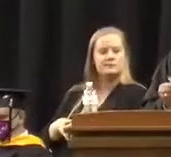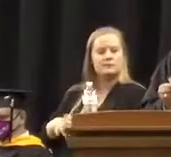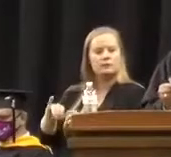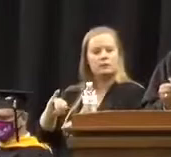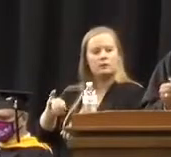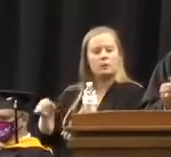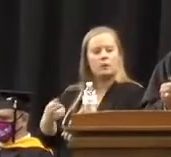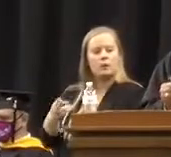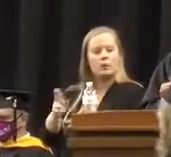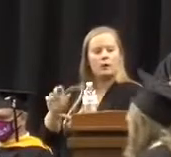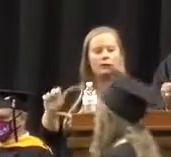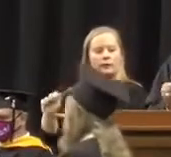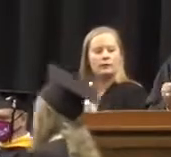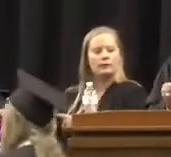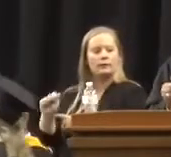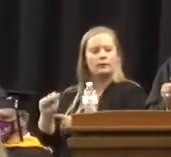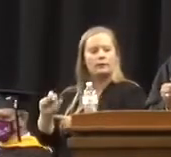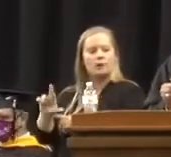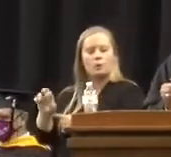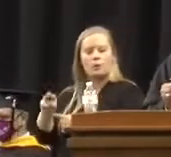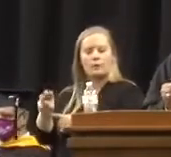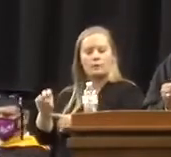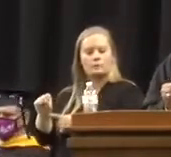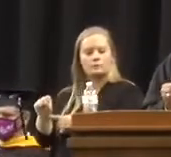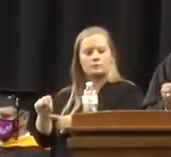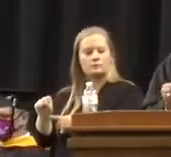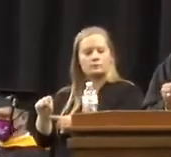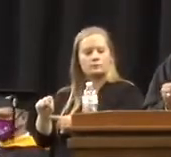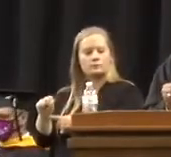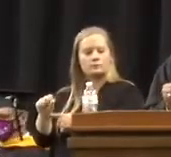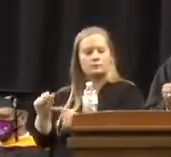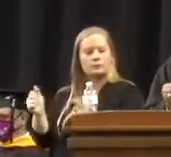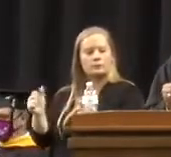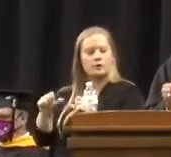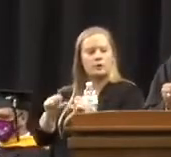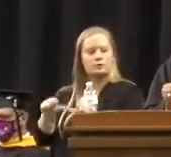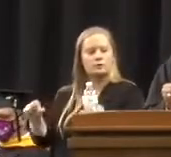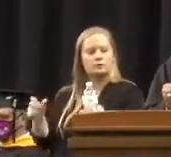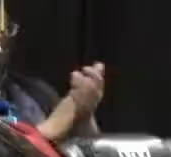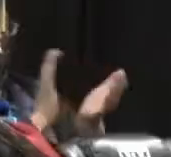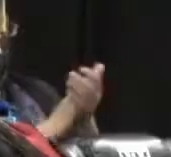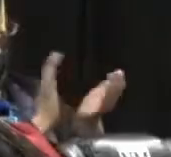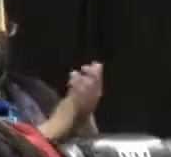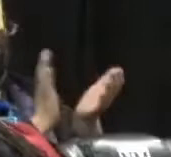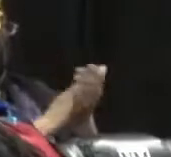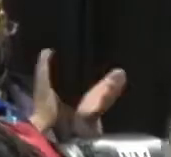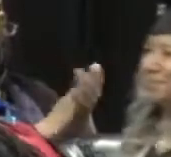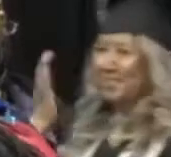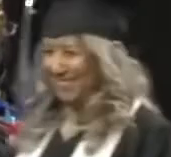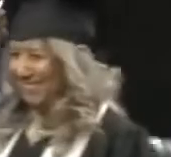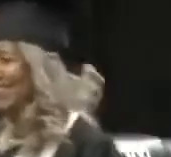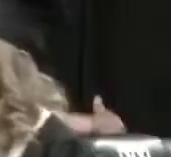Juana Ramos, Associate of Applied Science, Certificate in Nursing.